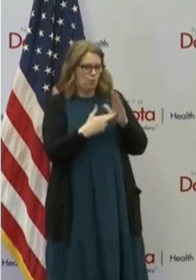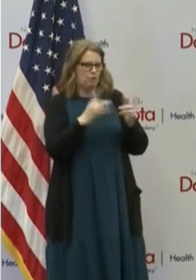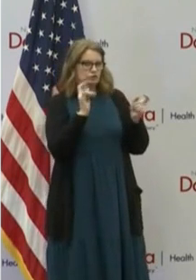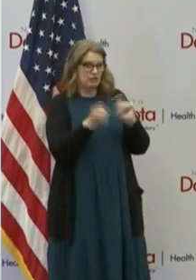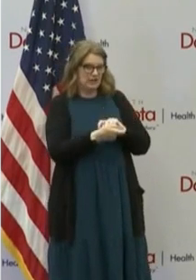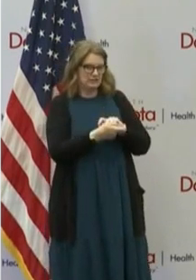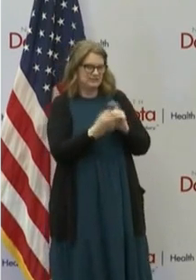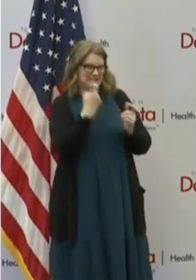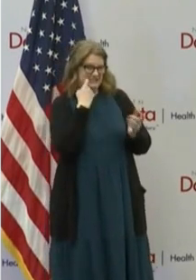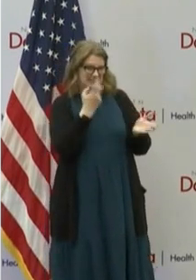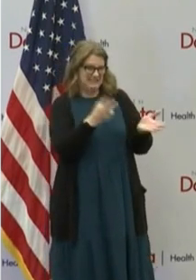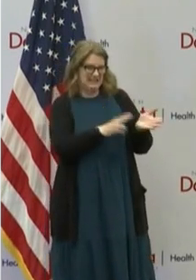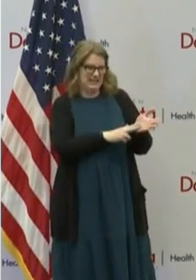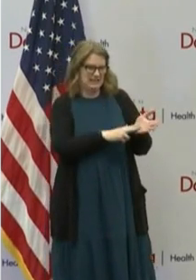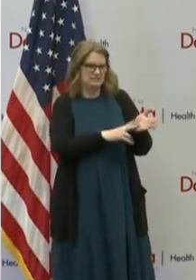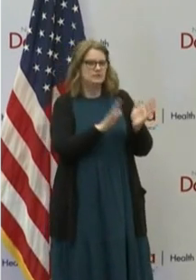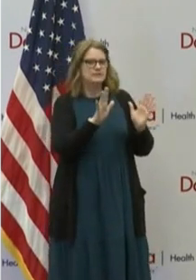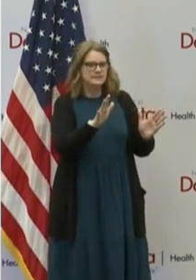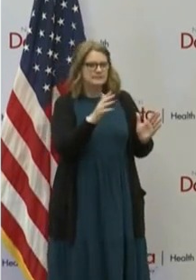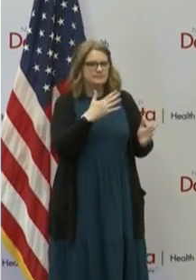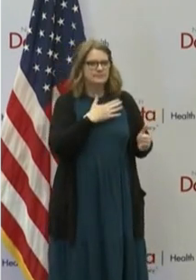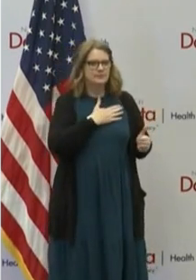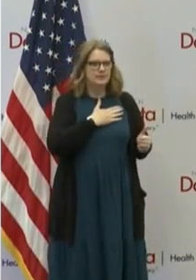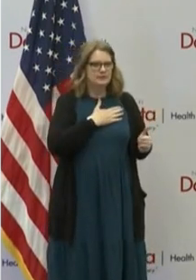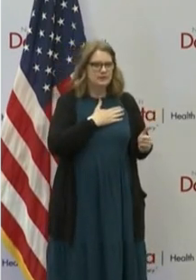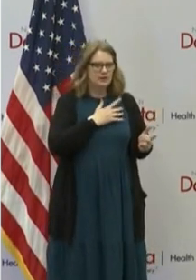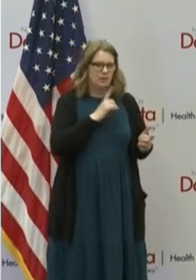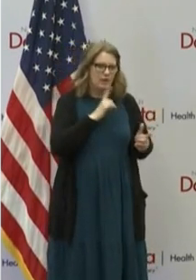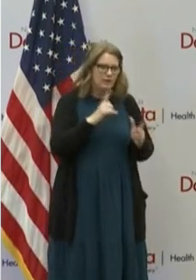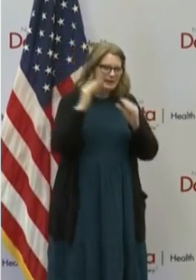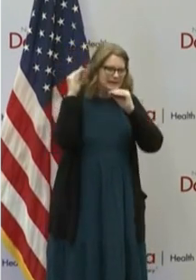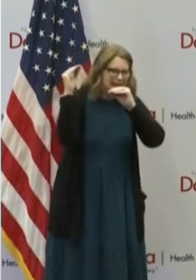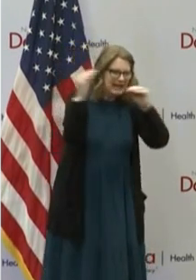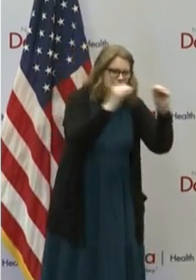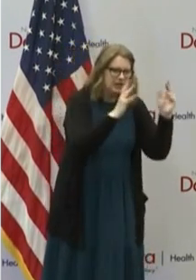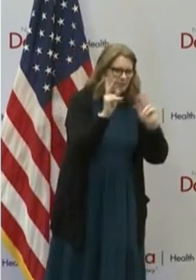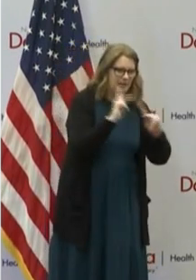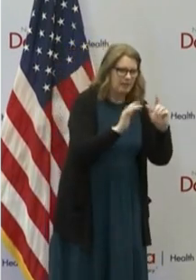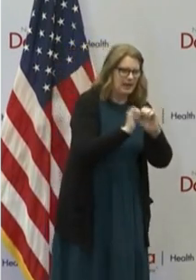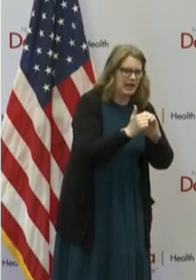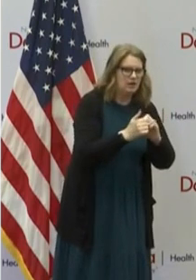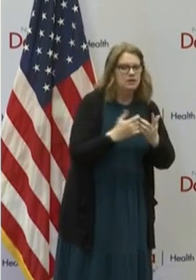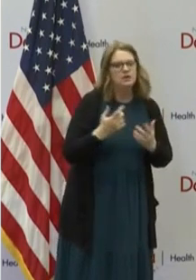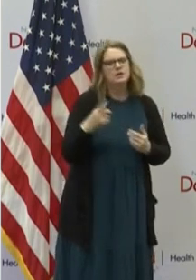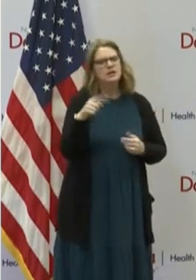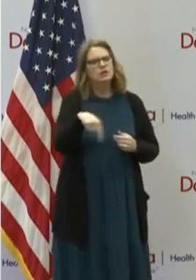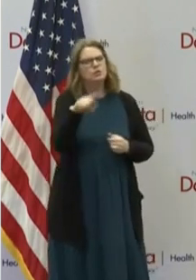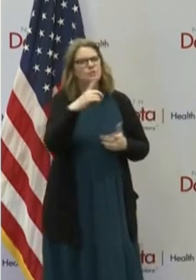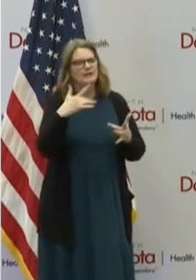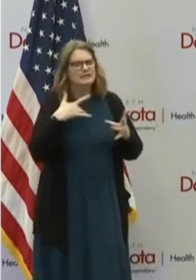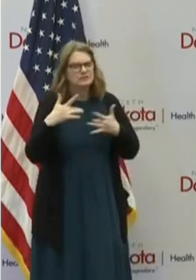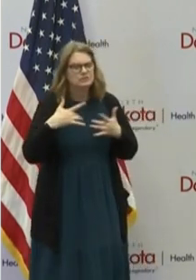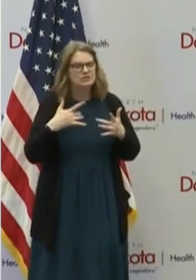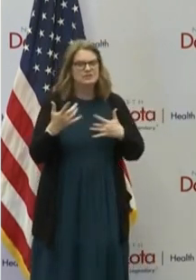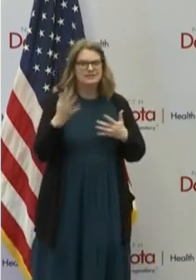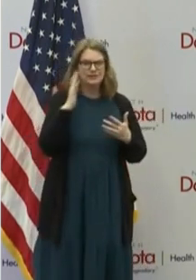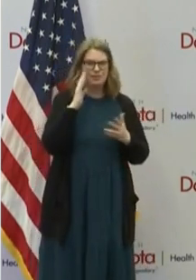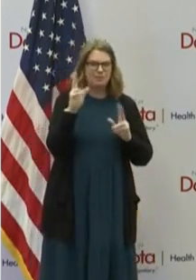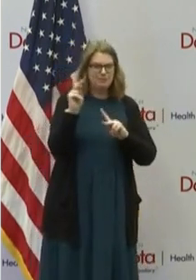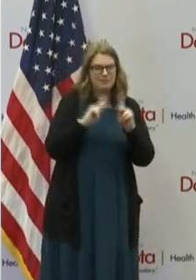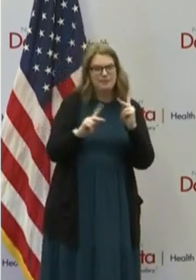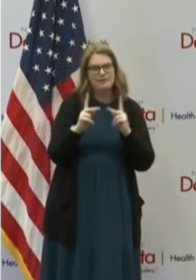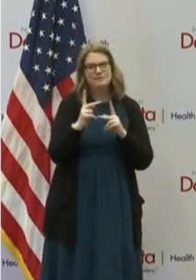we will again educate people on how to do this. I know that many of you have been concerned about your senior loved